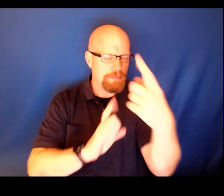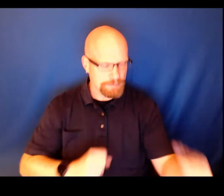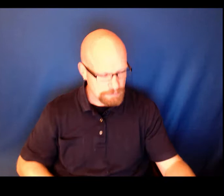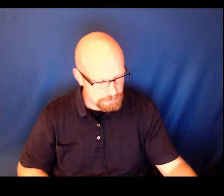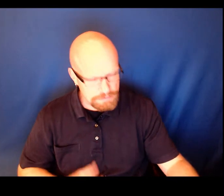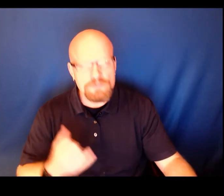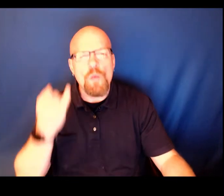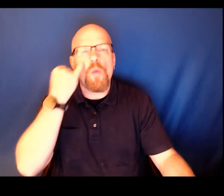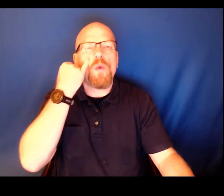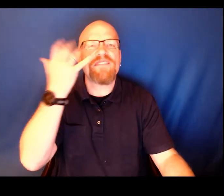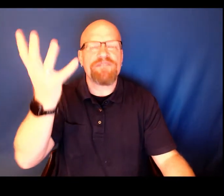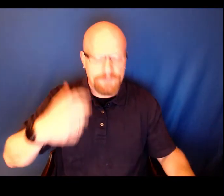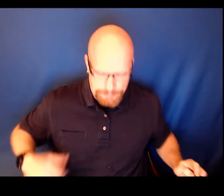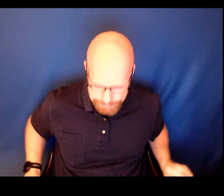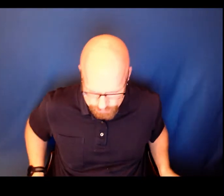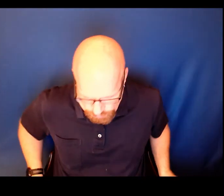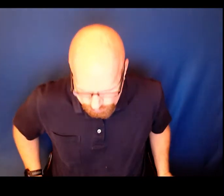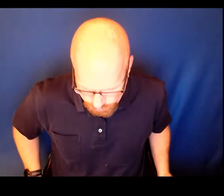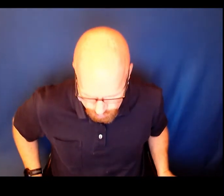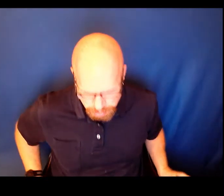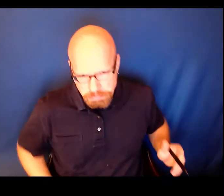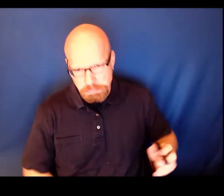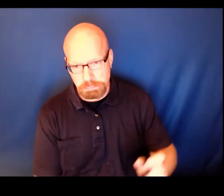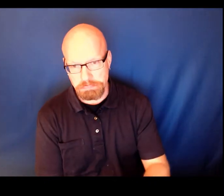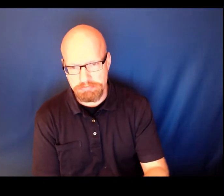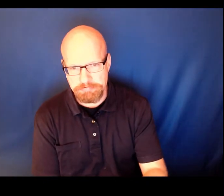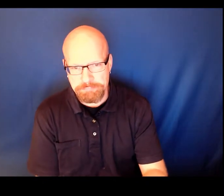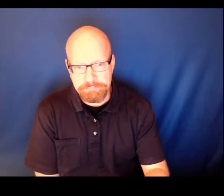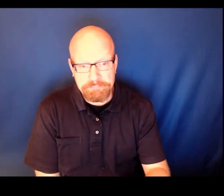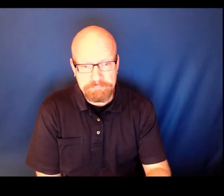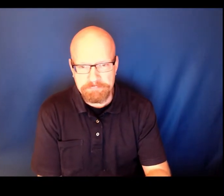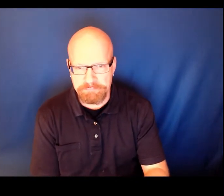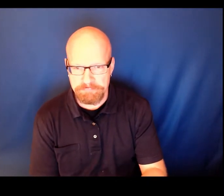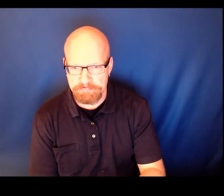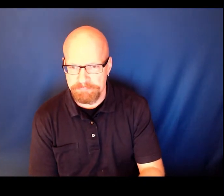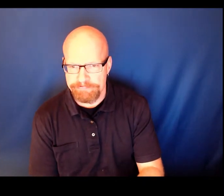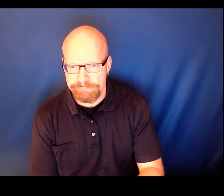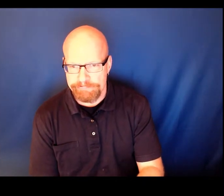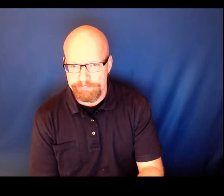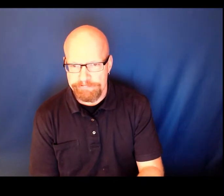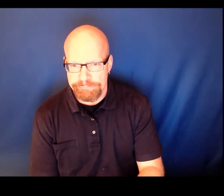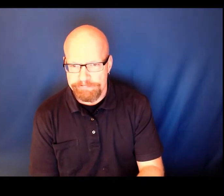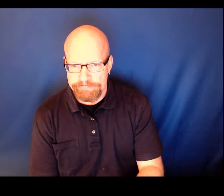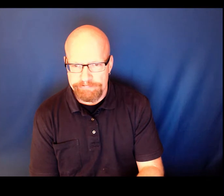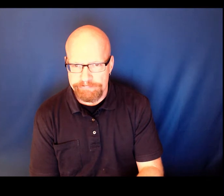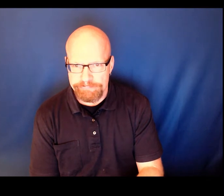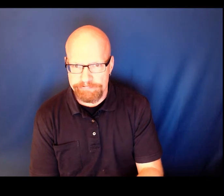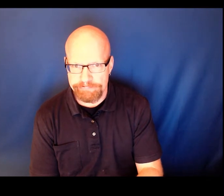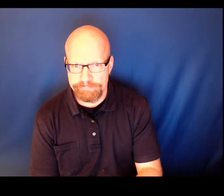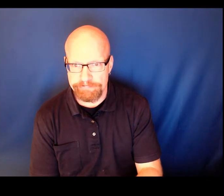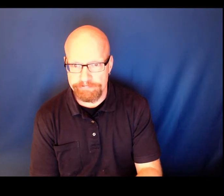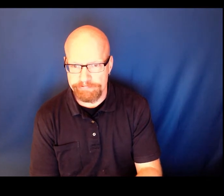Now, another example I want to show you. So what if we had something like this?